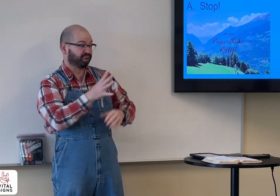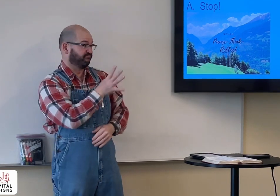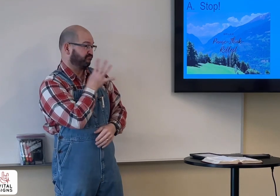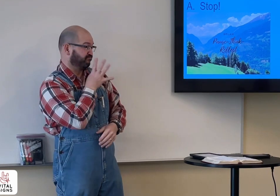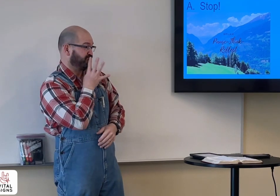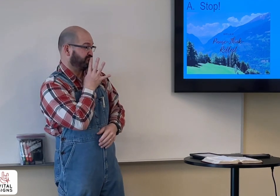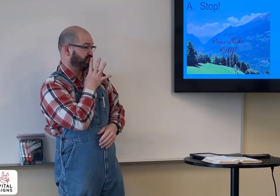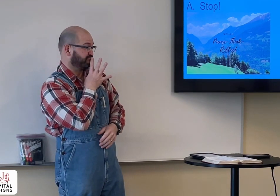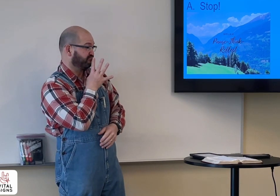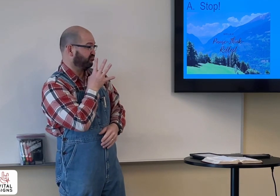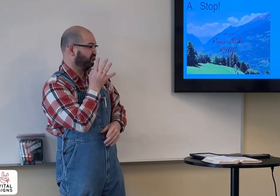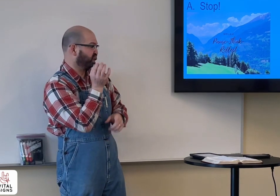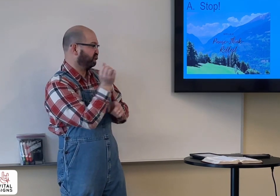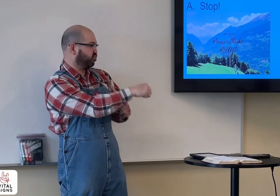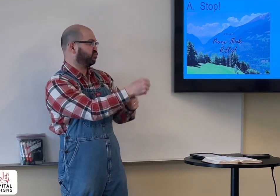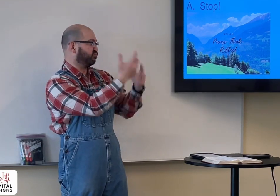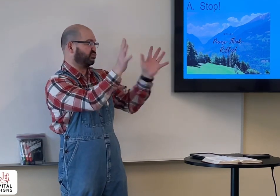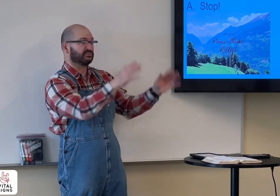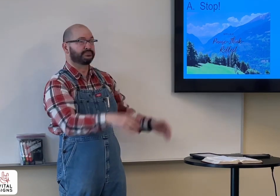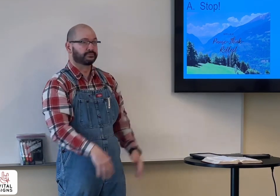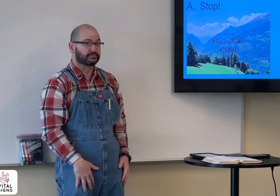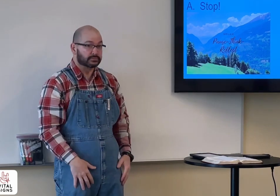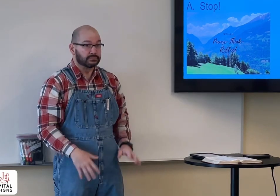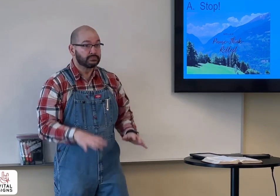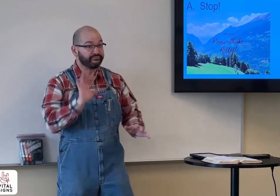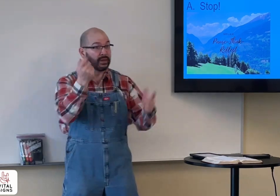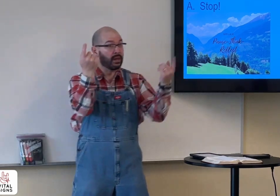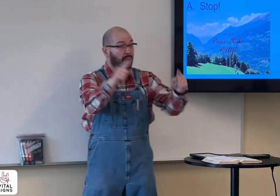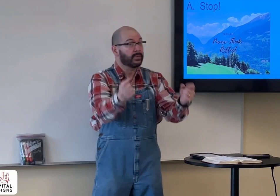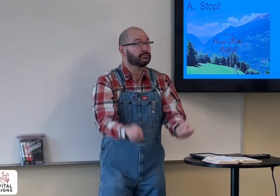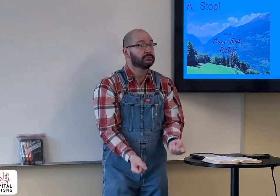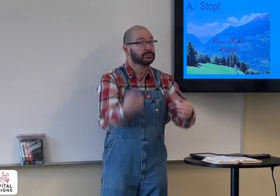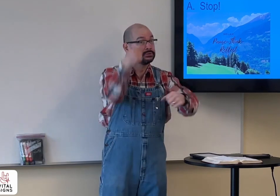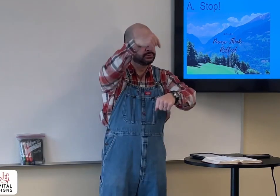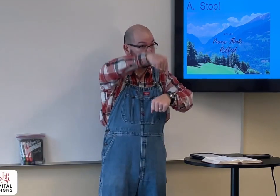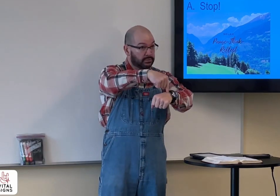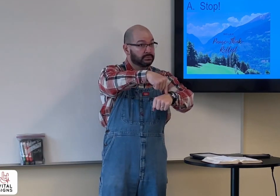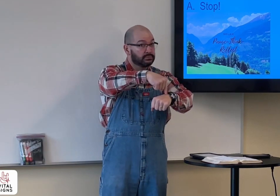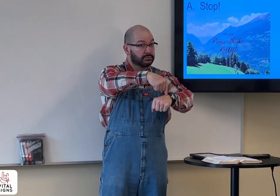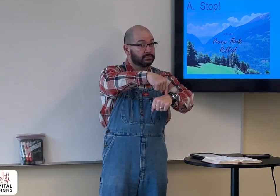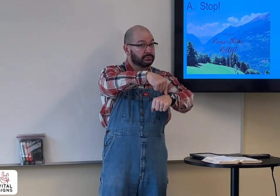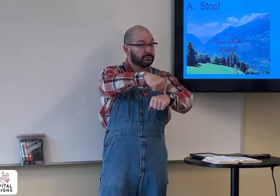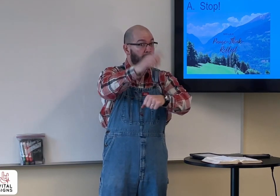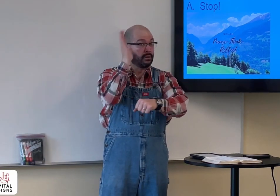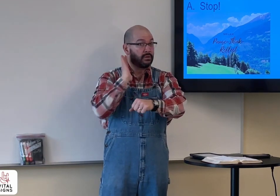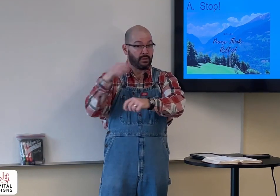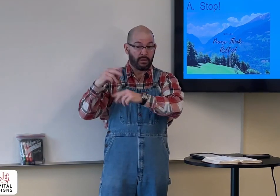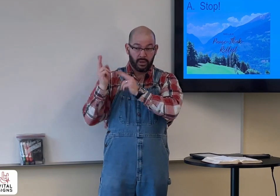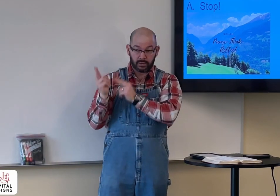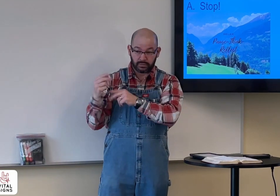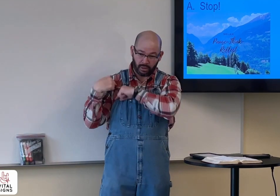He speak a word and conquer them. Many times people